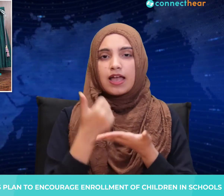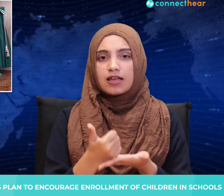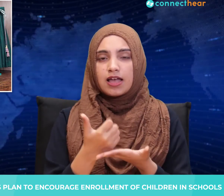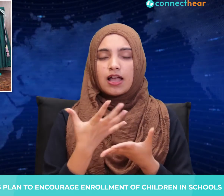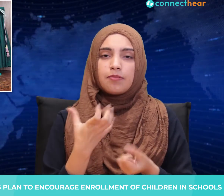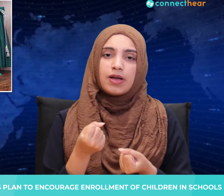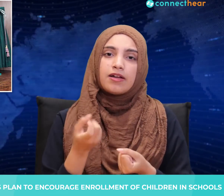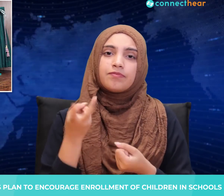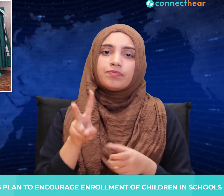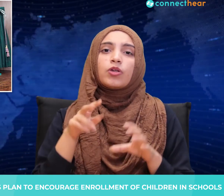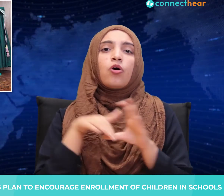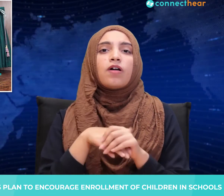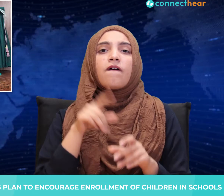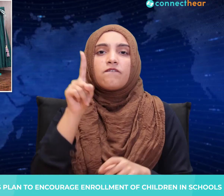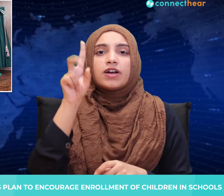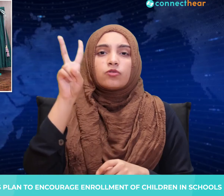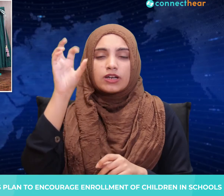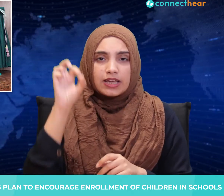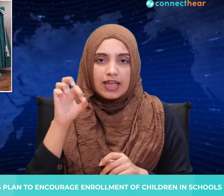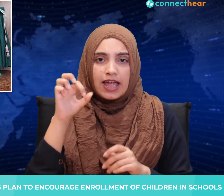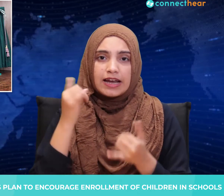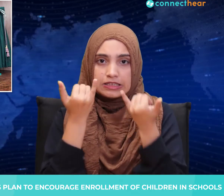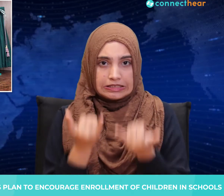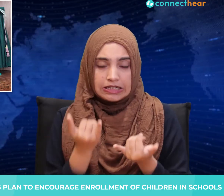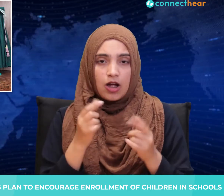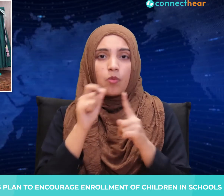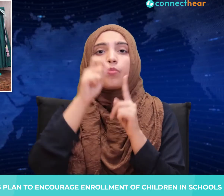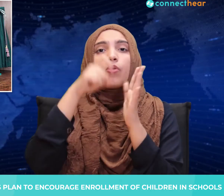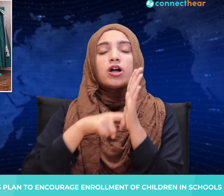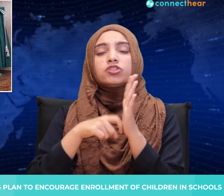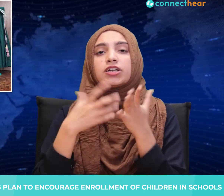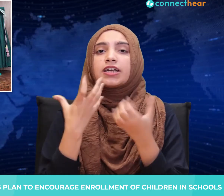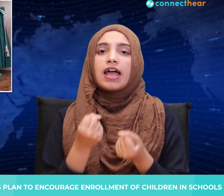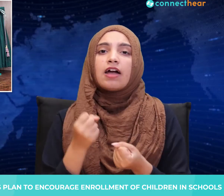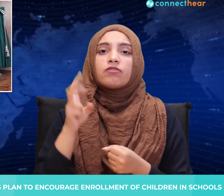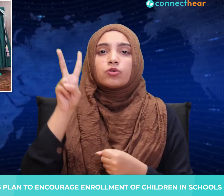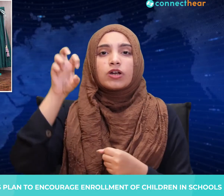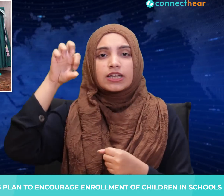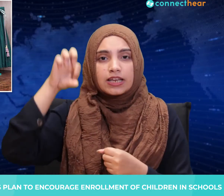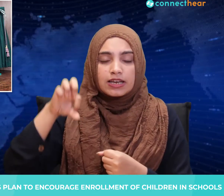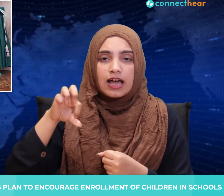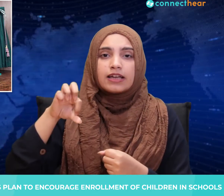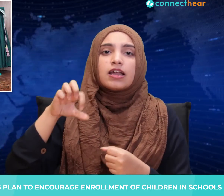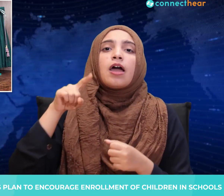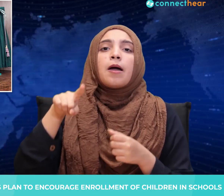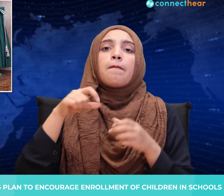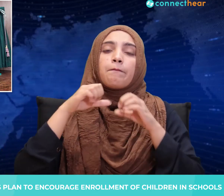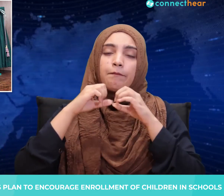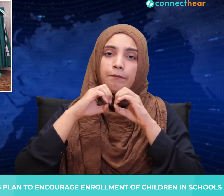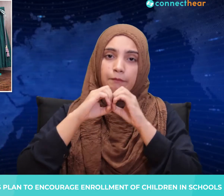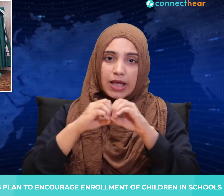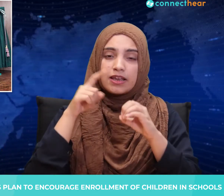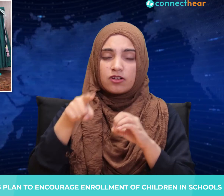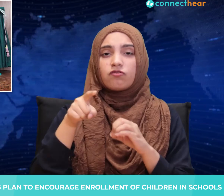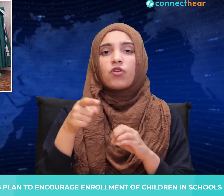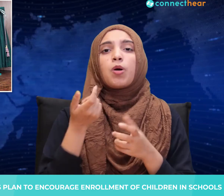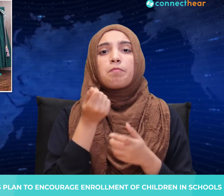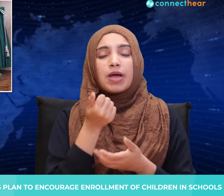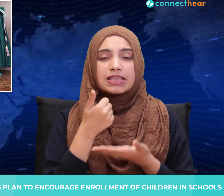These include 128 ongoing projects worth Rs 29 billion and 40 new projects worth